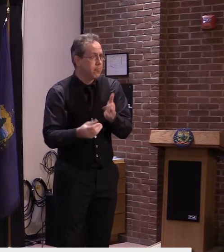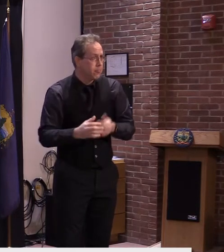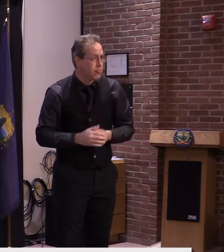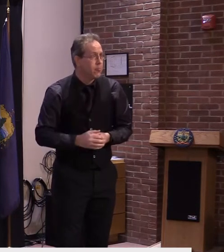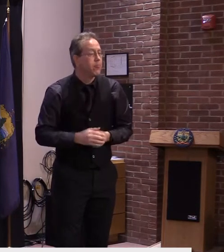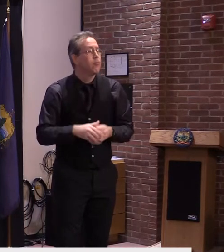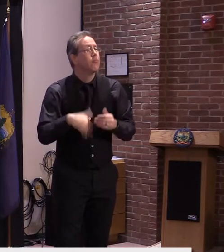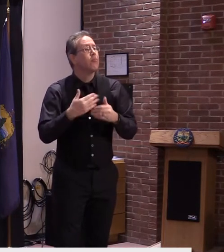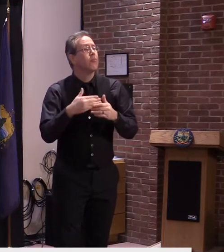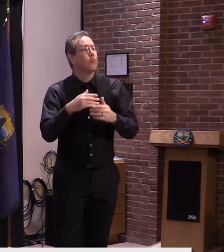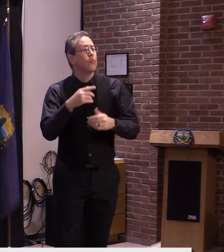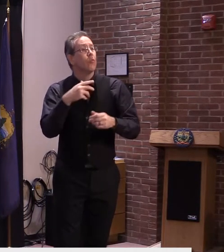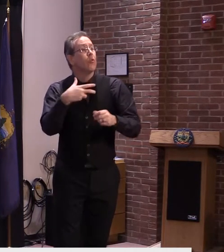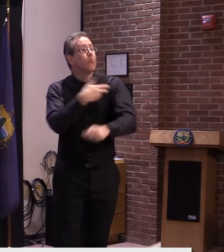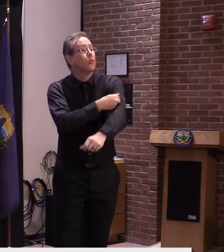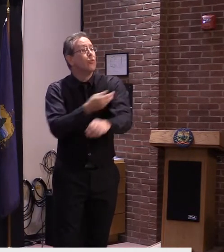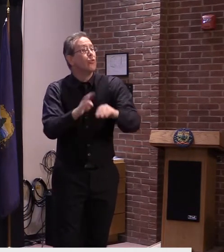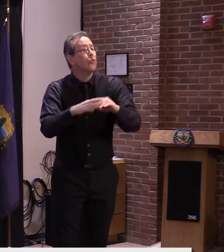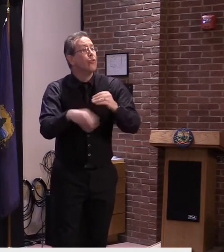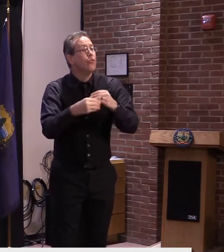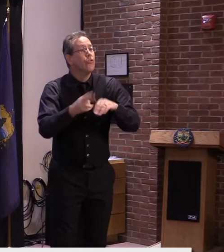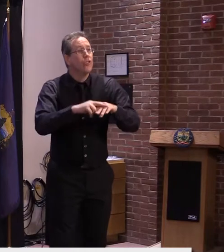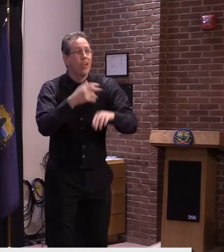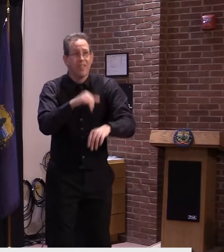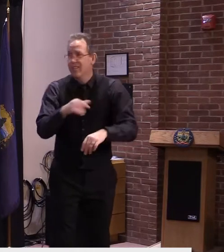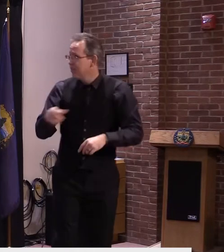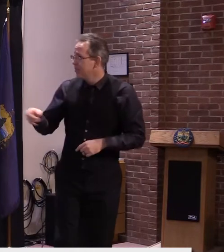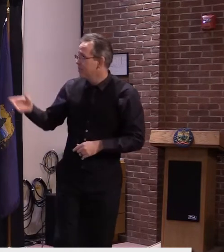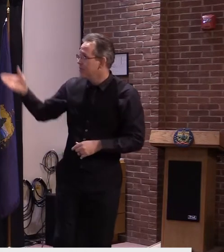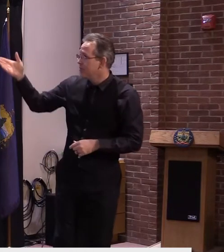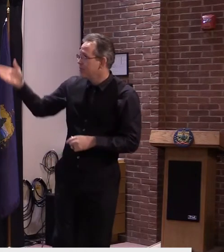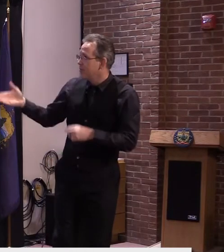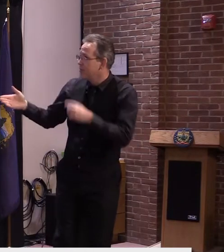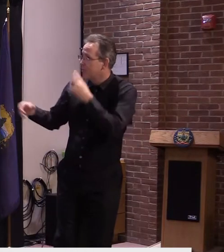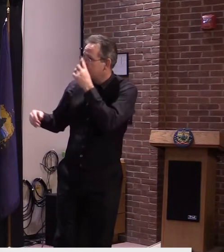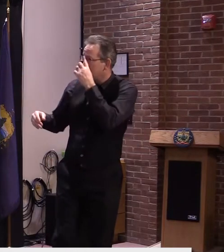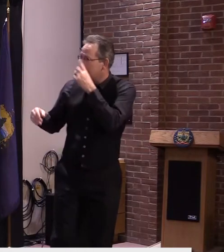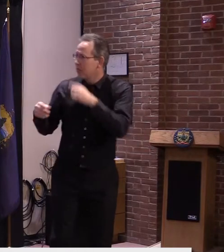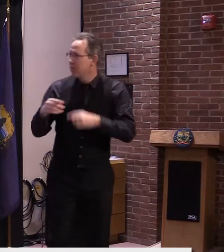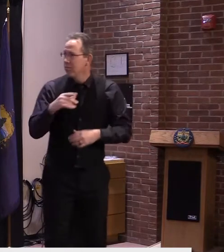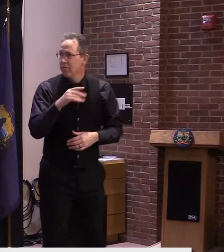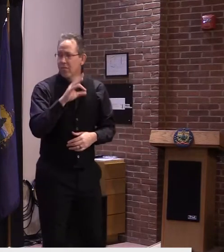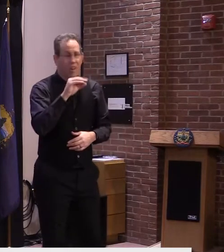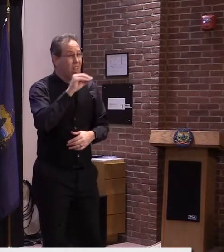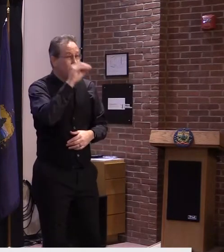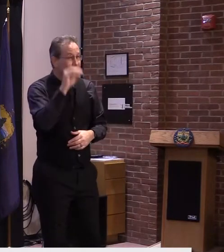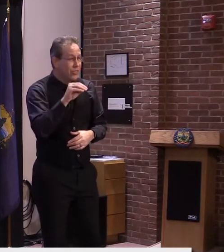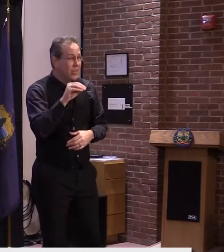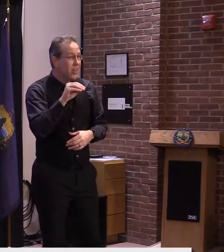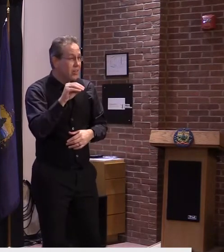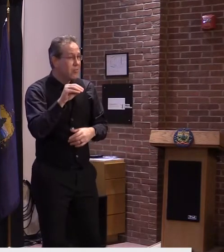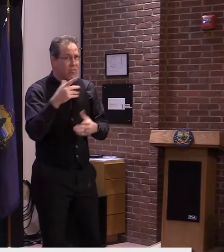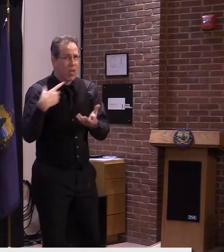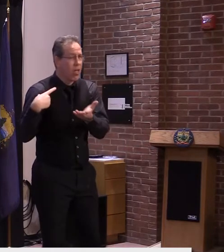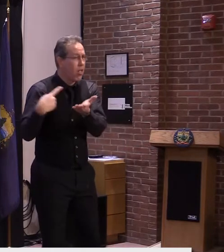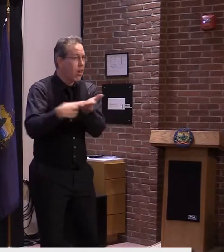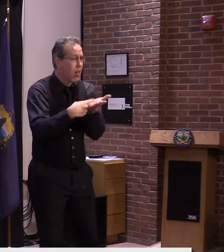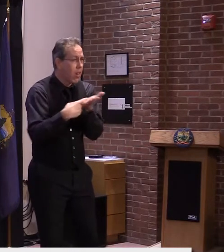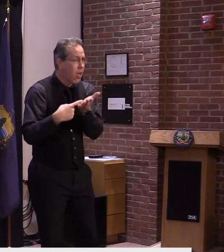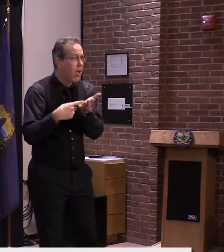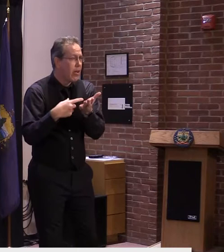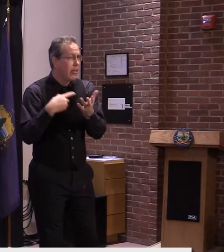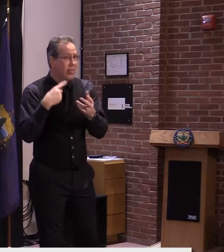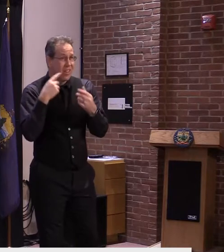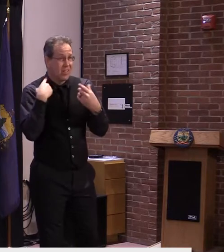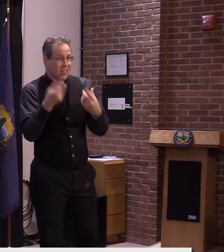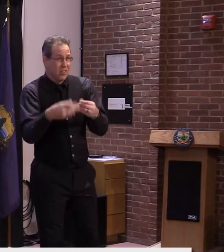information that really reiterates things that we've been talking about here in Vermont since boosters were widely available to